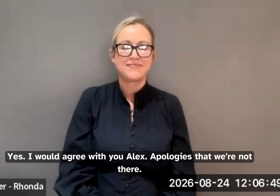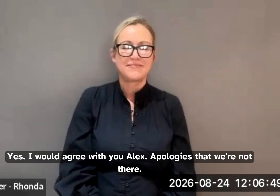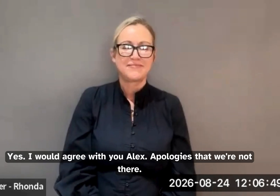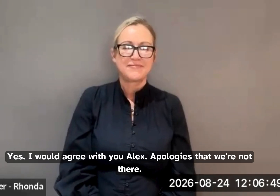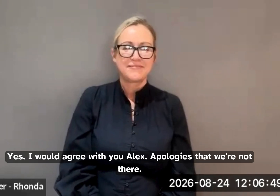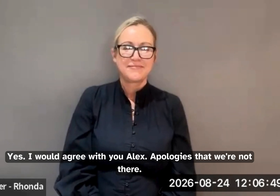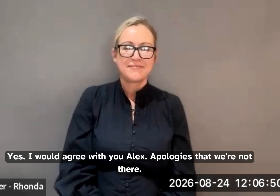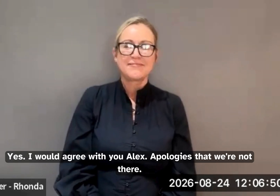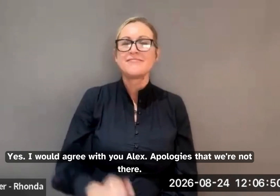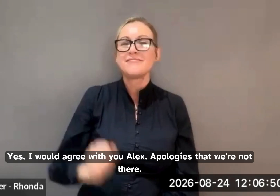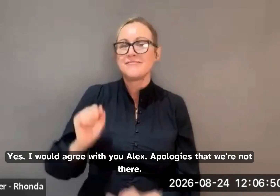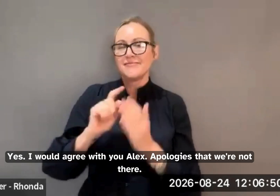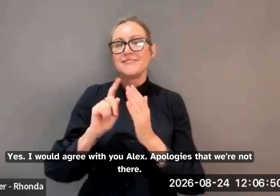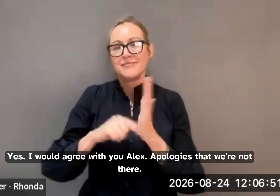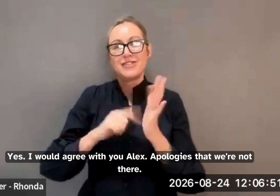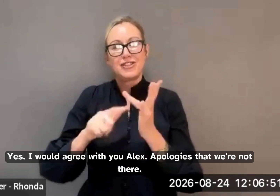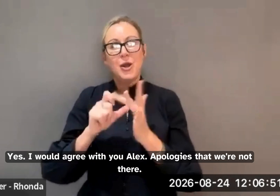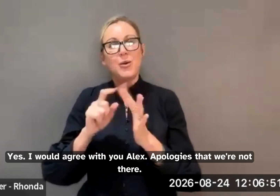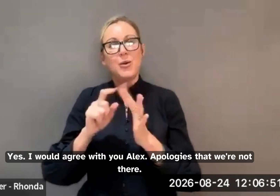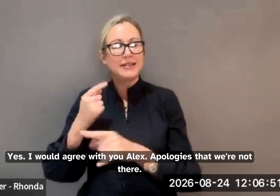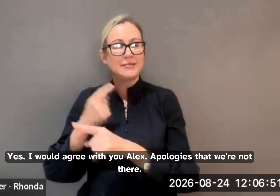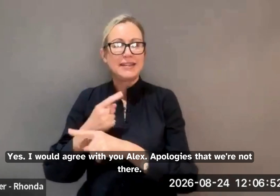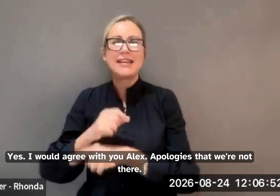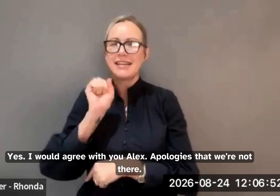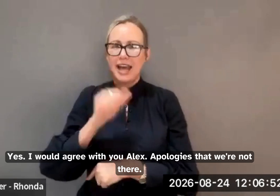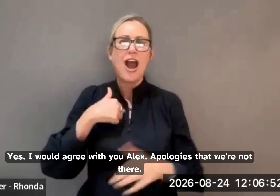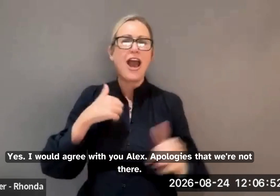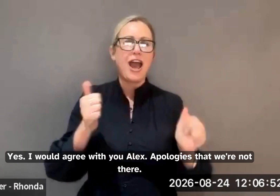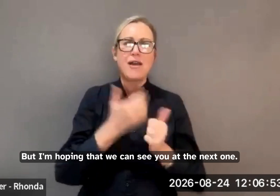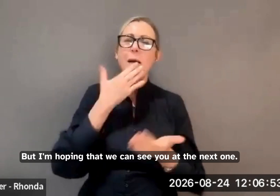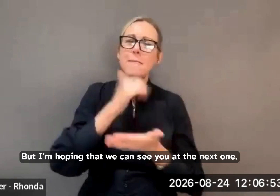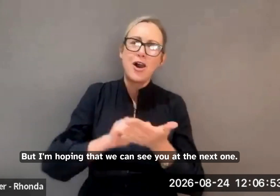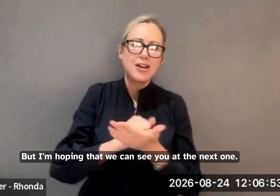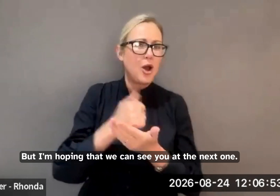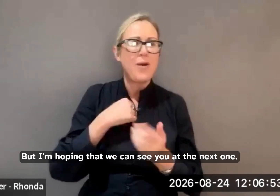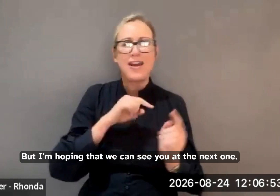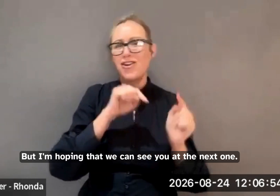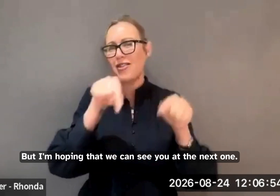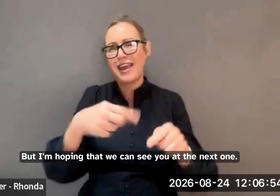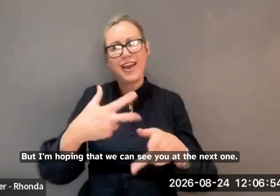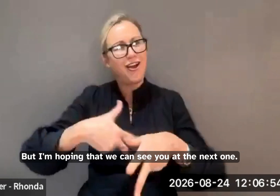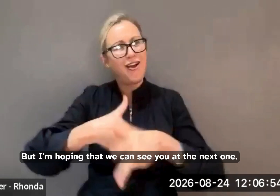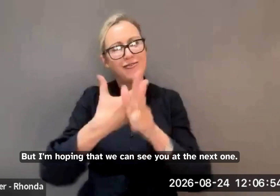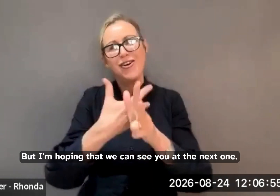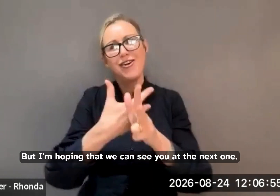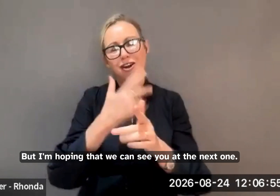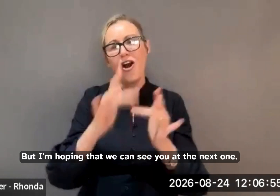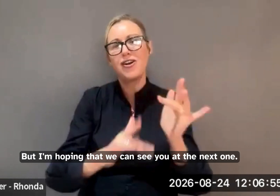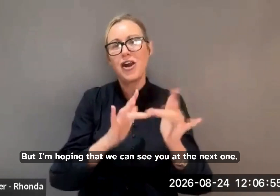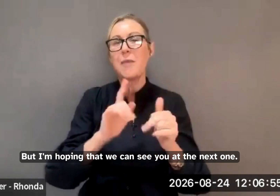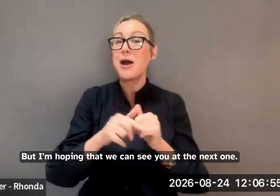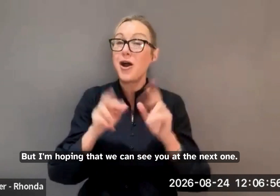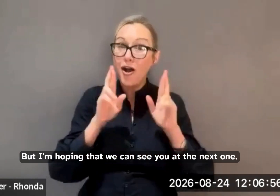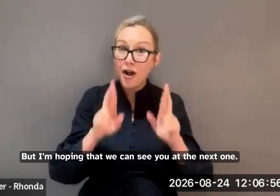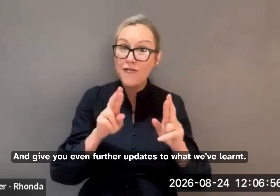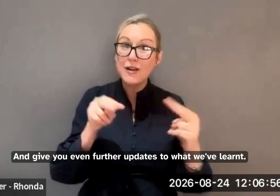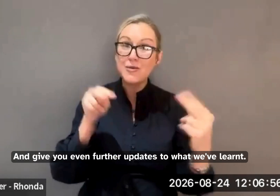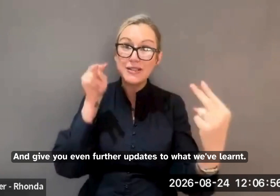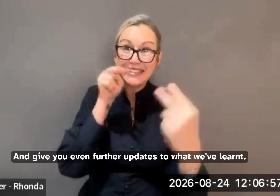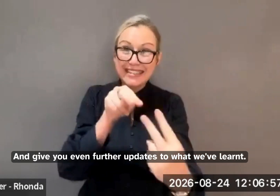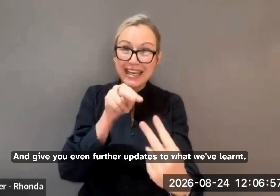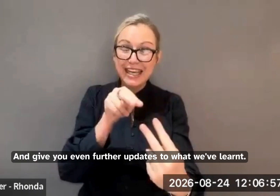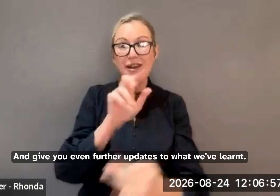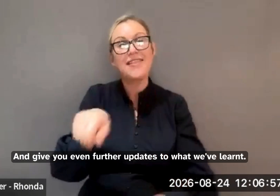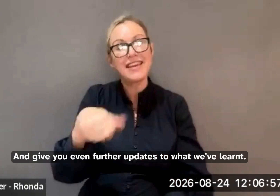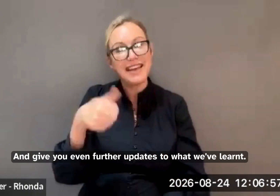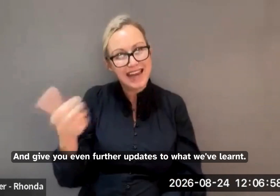Yes, I would agree with you, Alex. Apologies that we're not there, but I'm hoping that we can see you at the next one